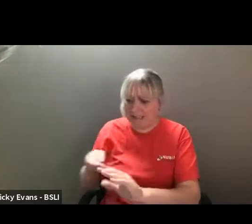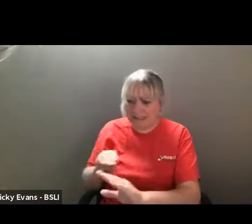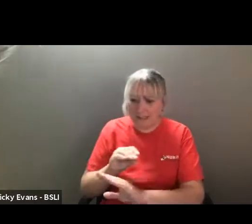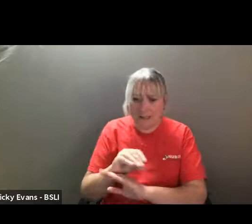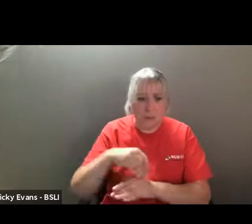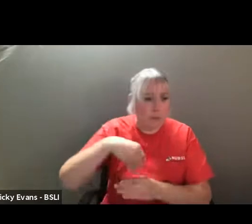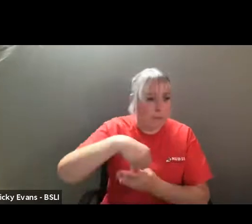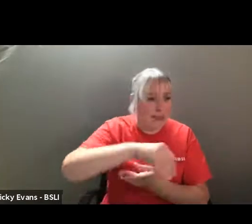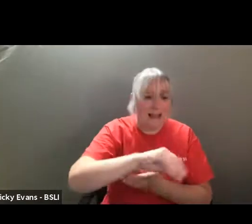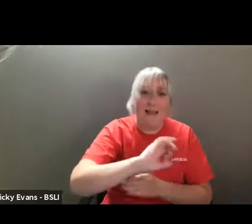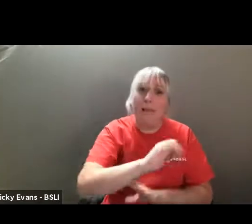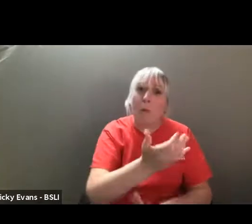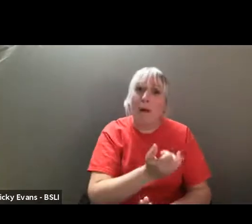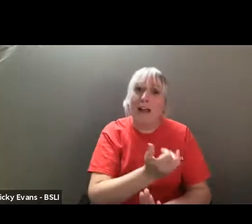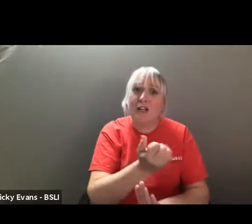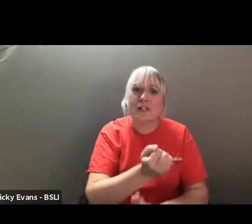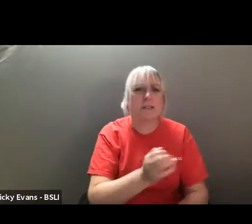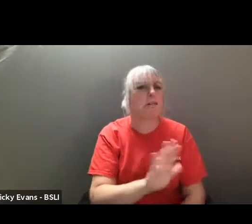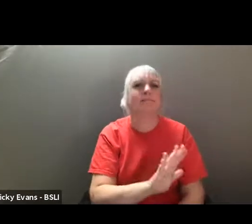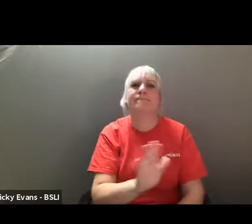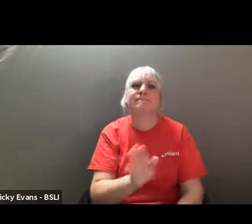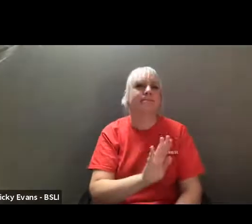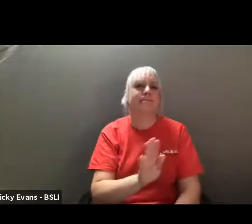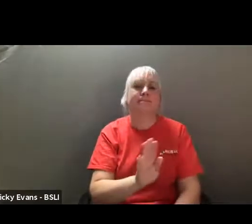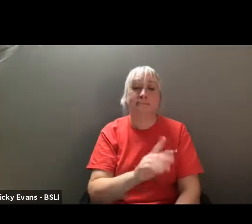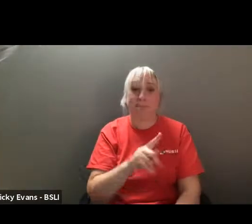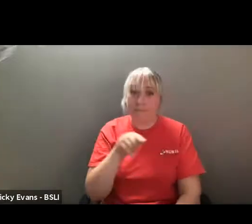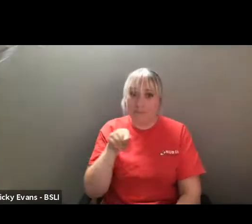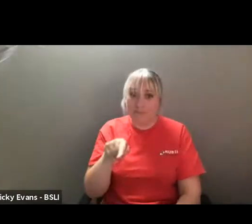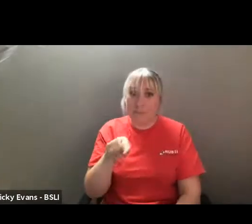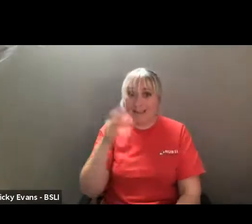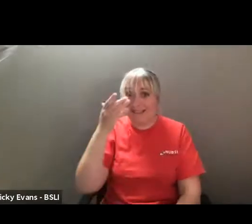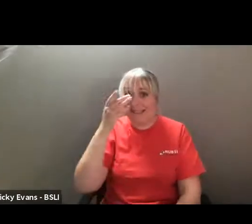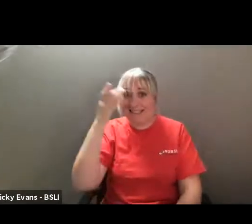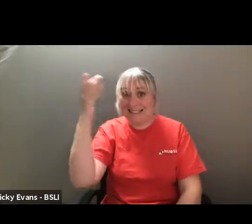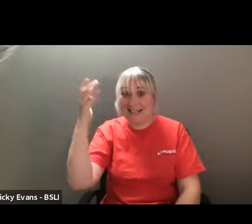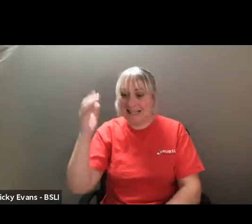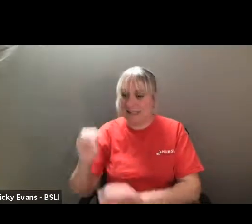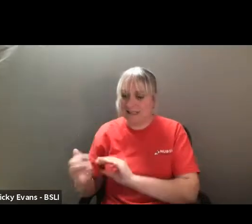workers, this was acted as a way in which the state kind of